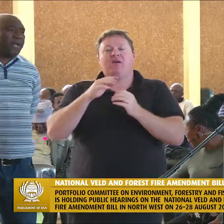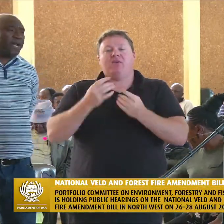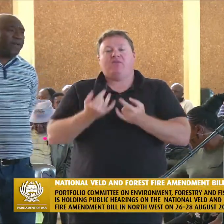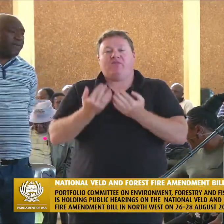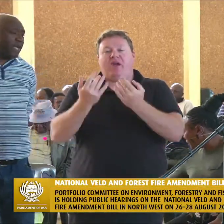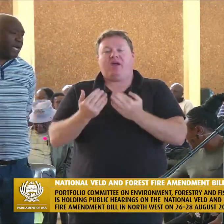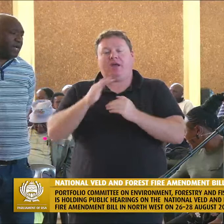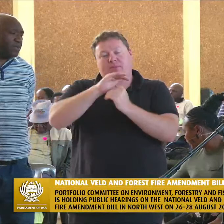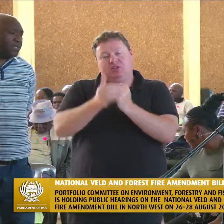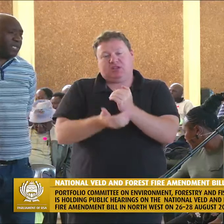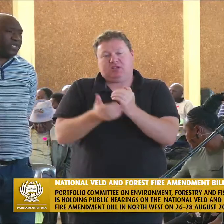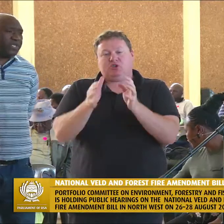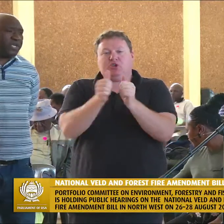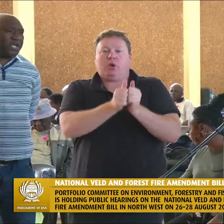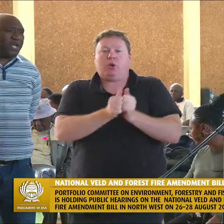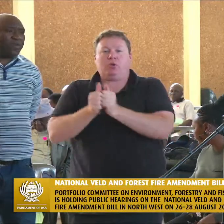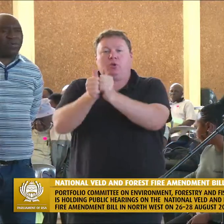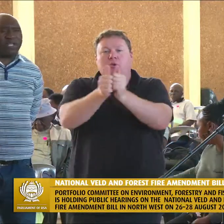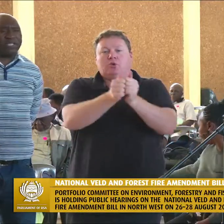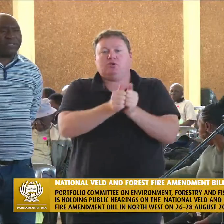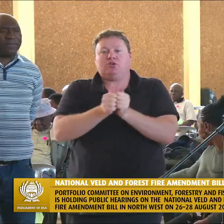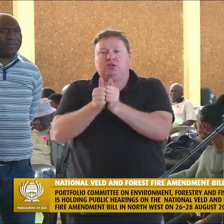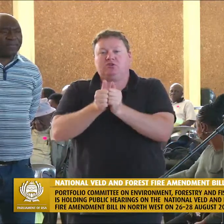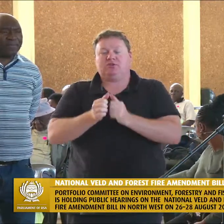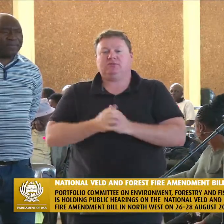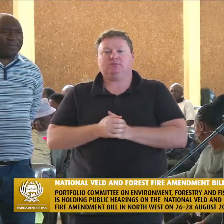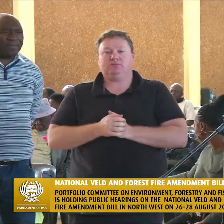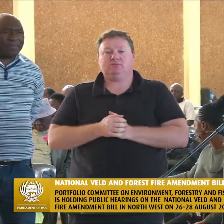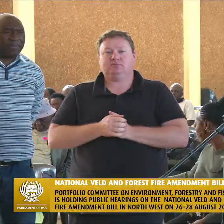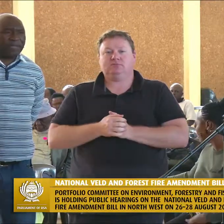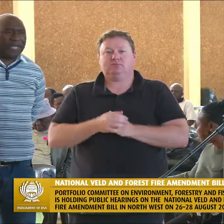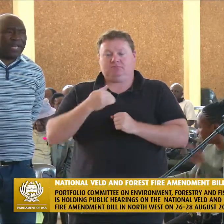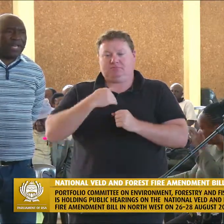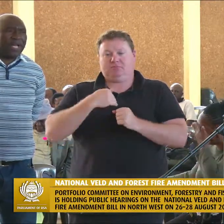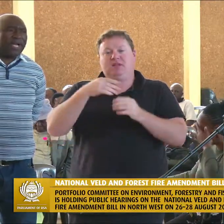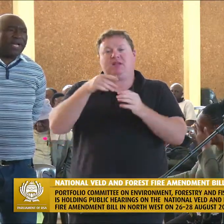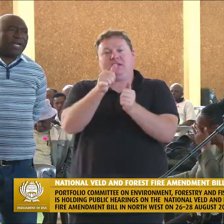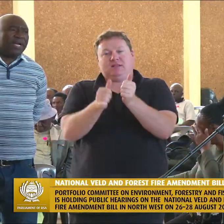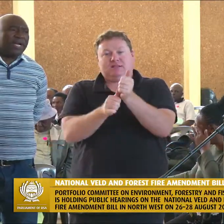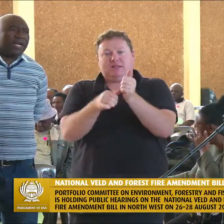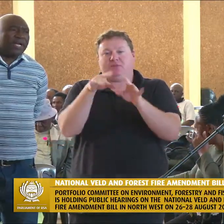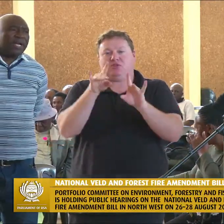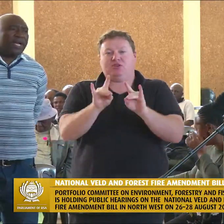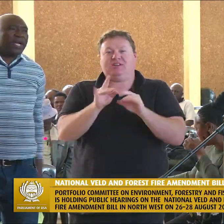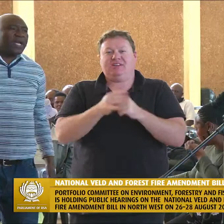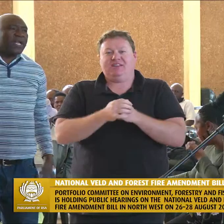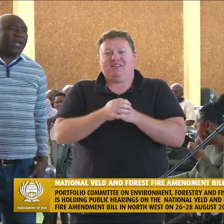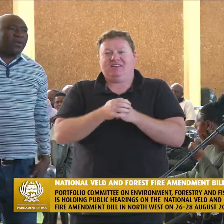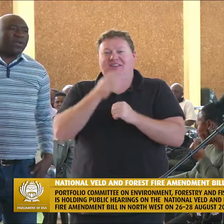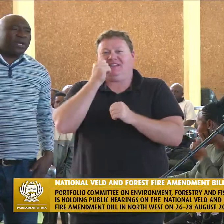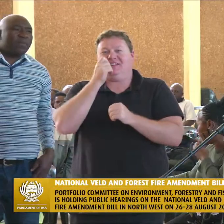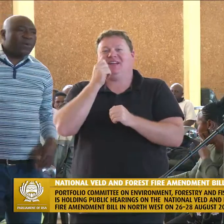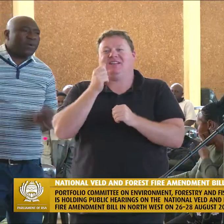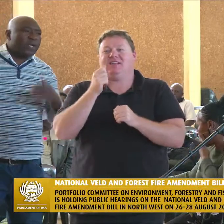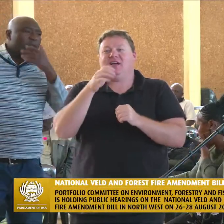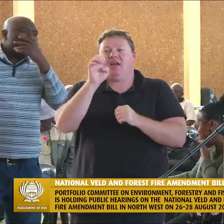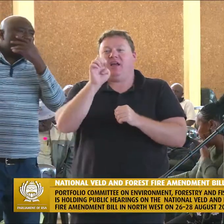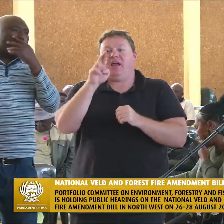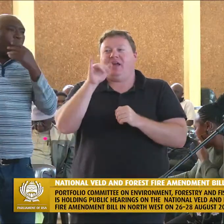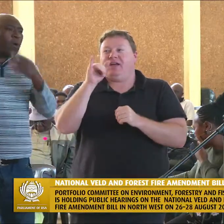umbrella fire association as the deputy chair to that the hearing stopping the president